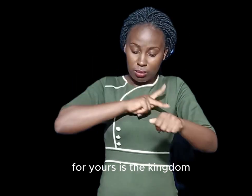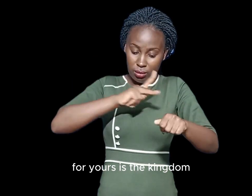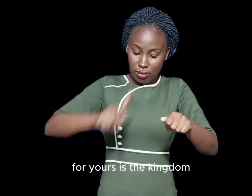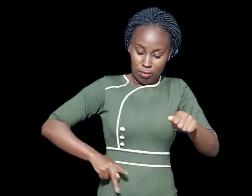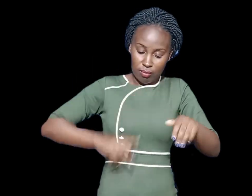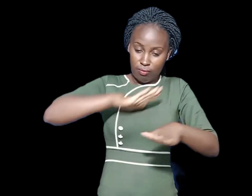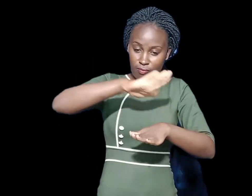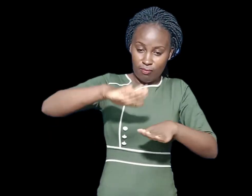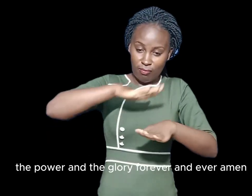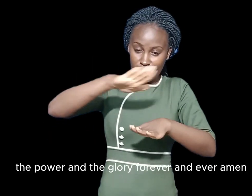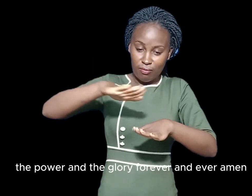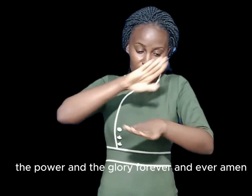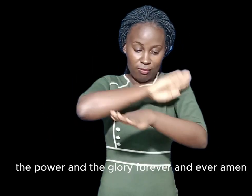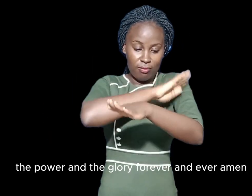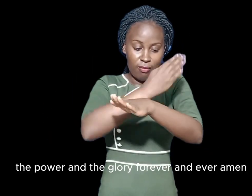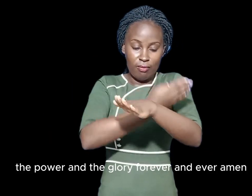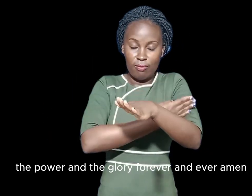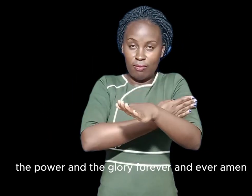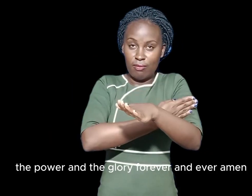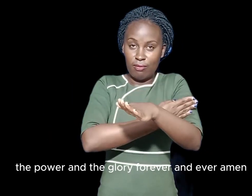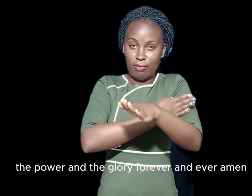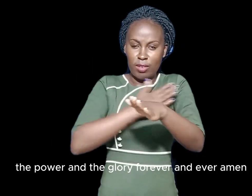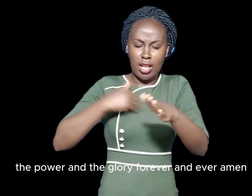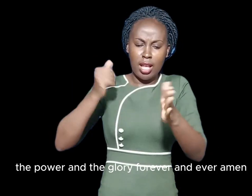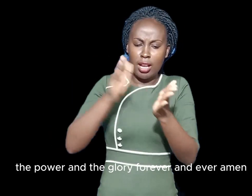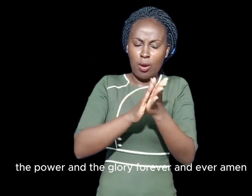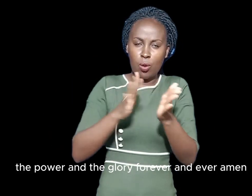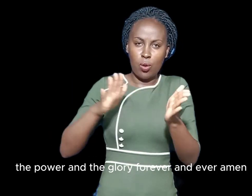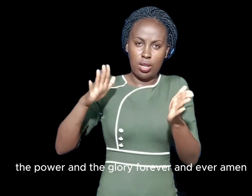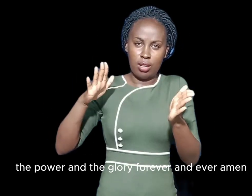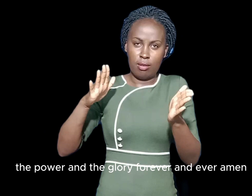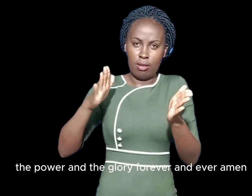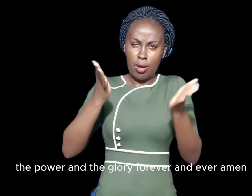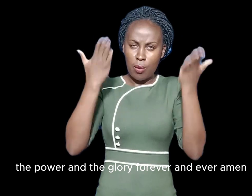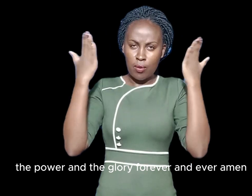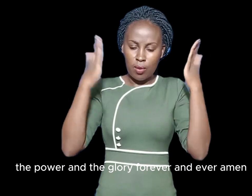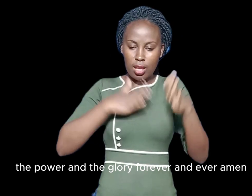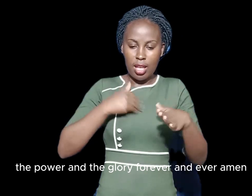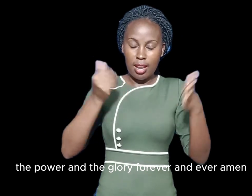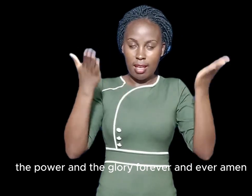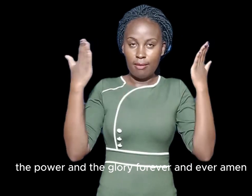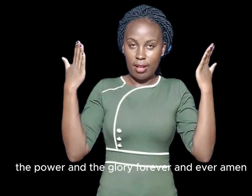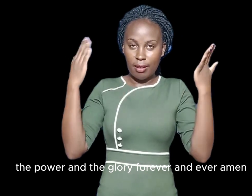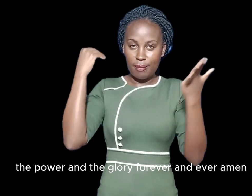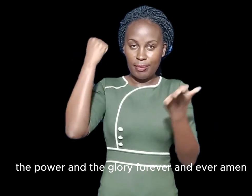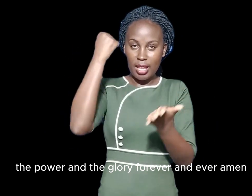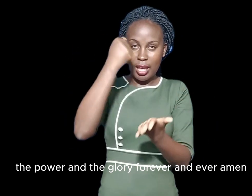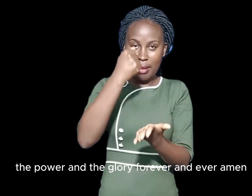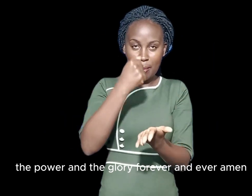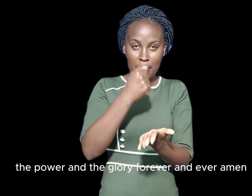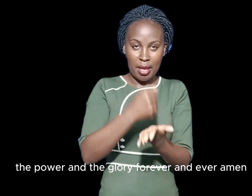the kingdom power and the glory forever and ever amen